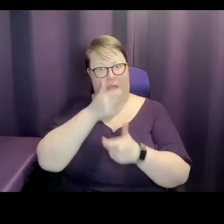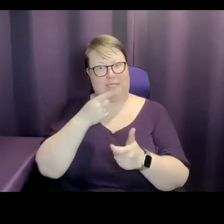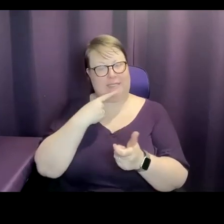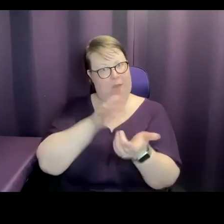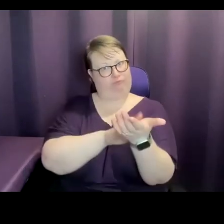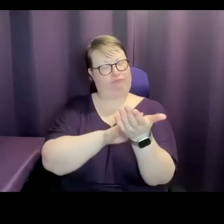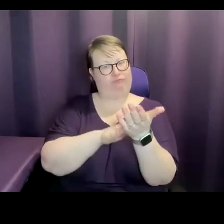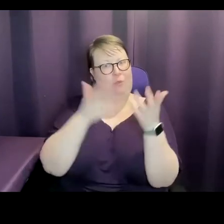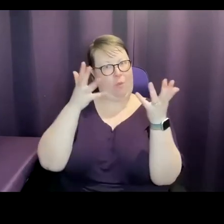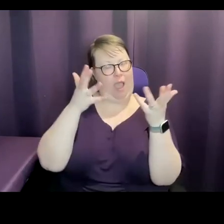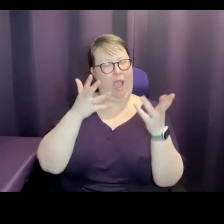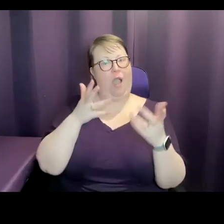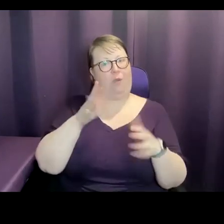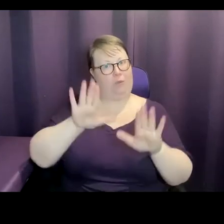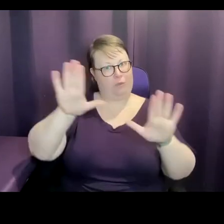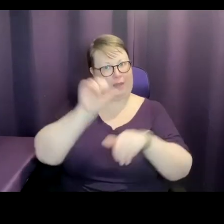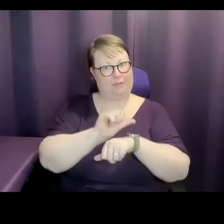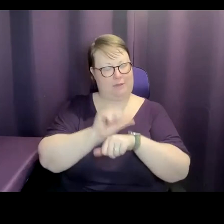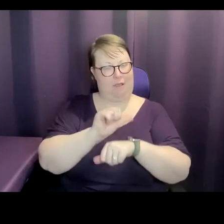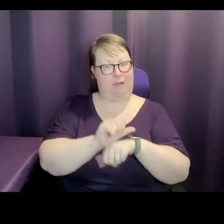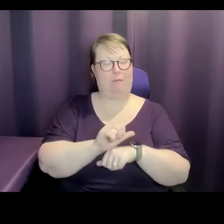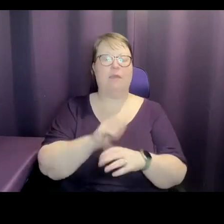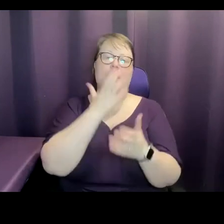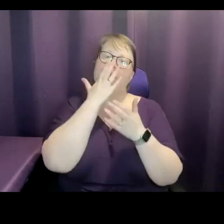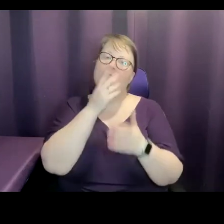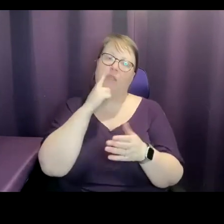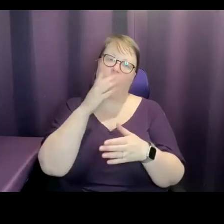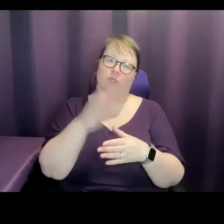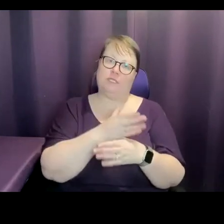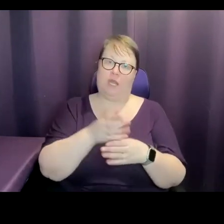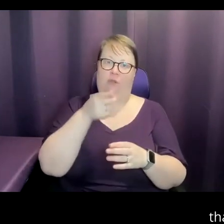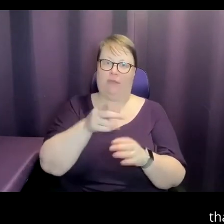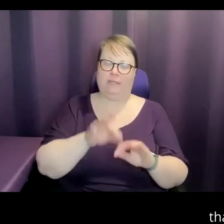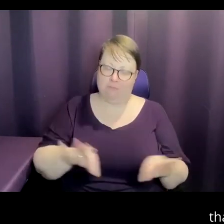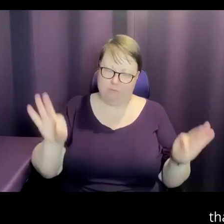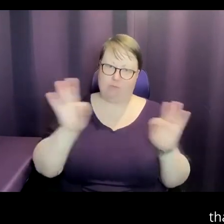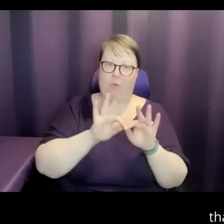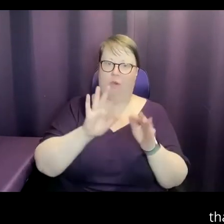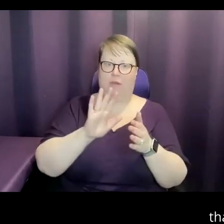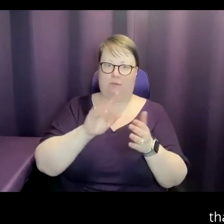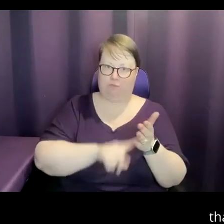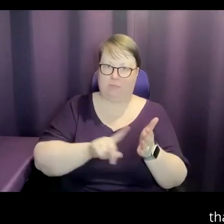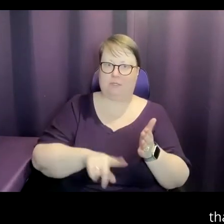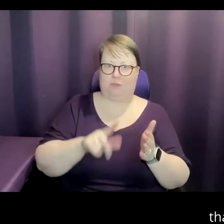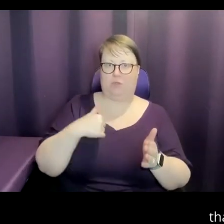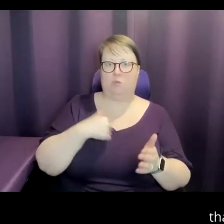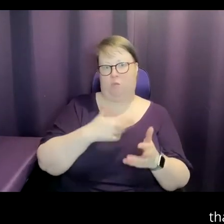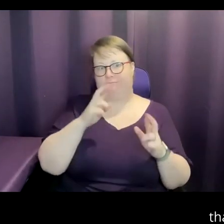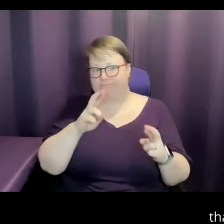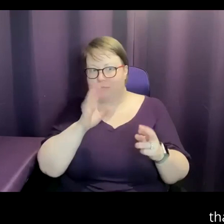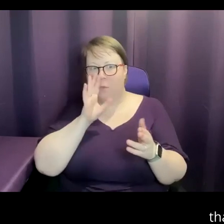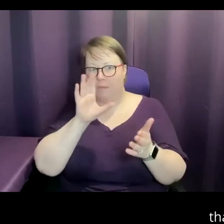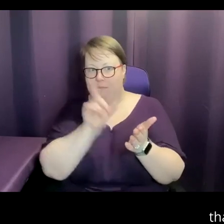job. And thank you so much for sharing this really important paper that we're hoping to have published